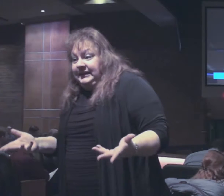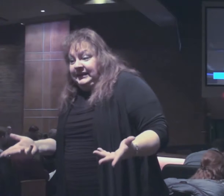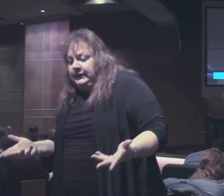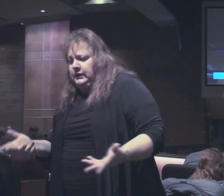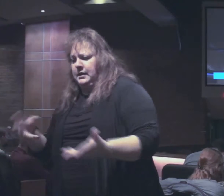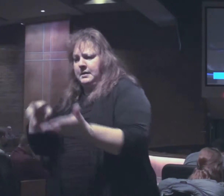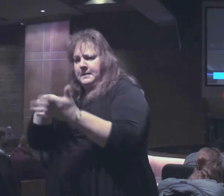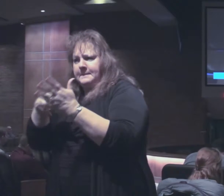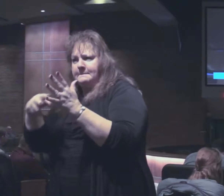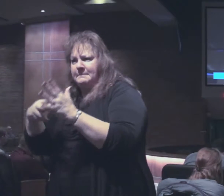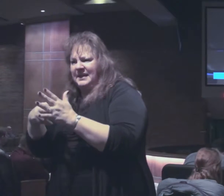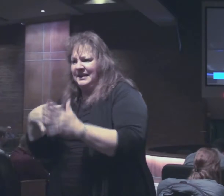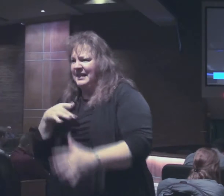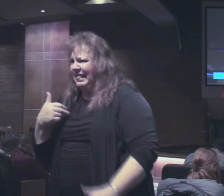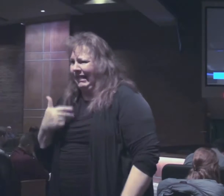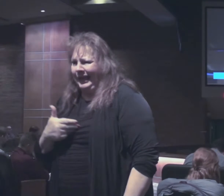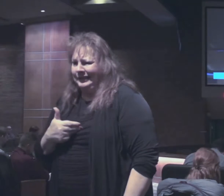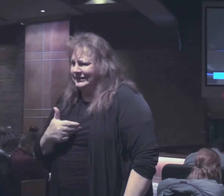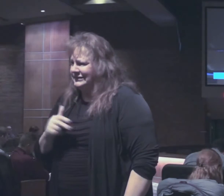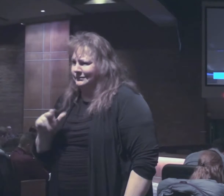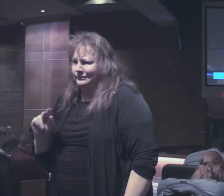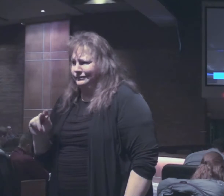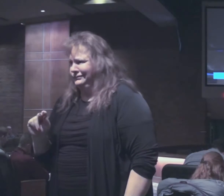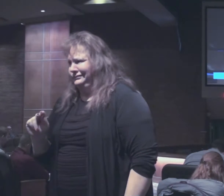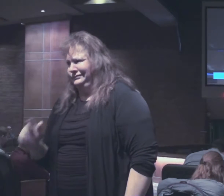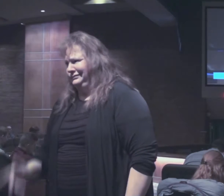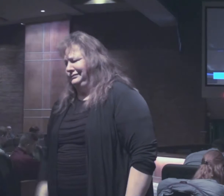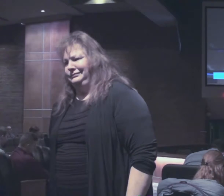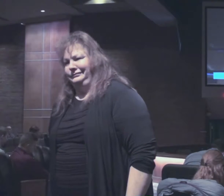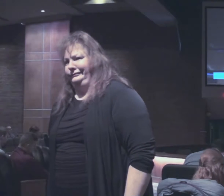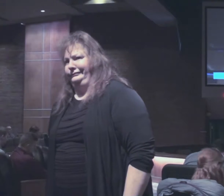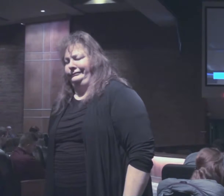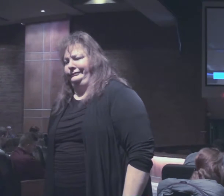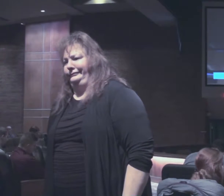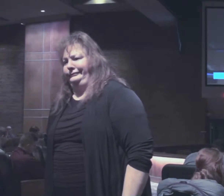But that doesn't mean they'll like us.